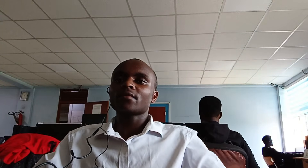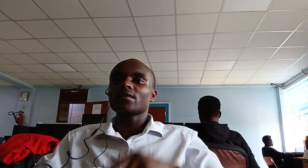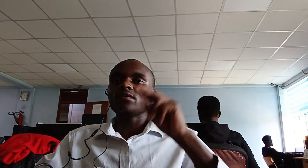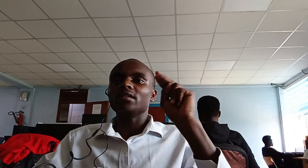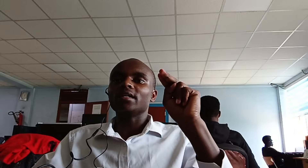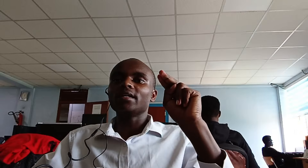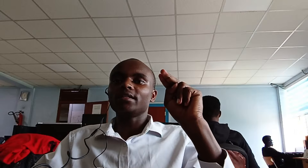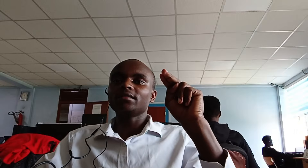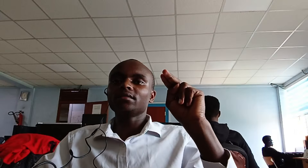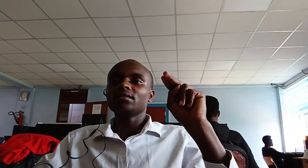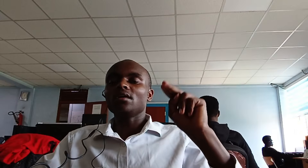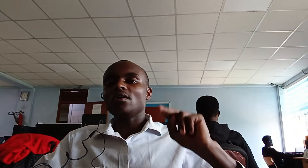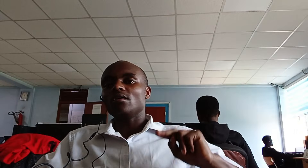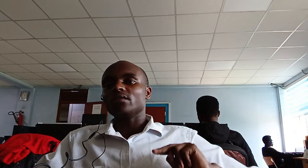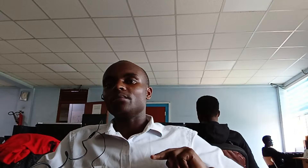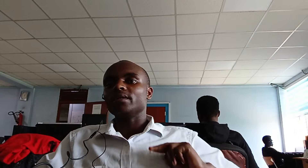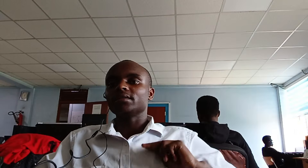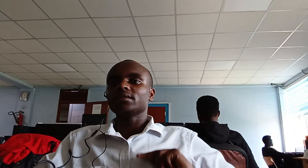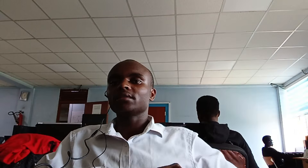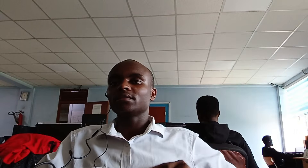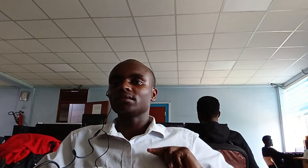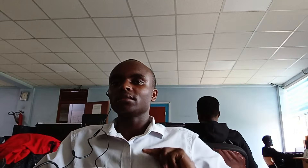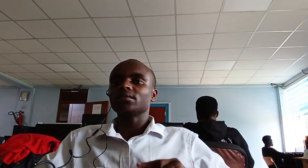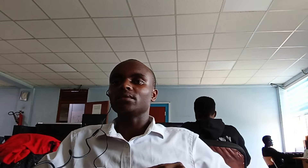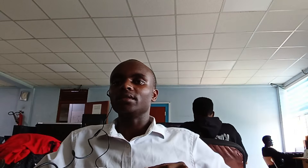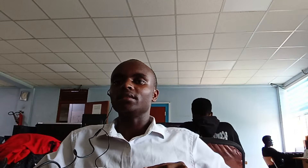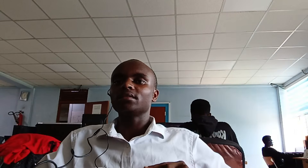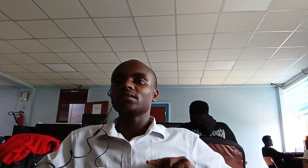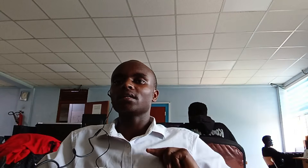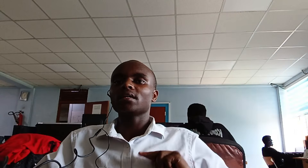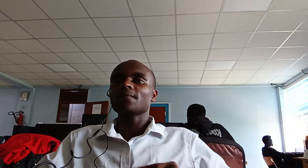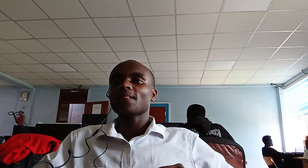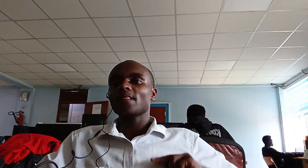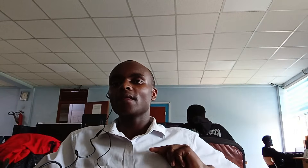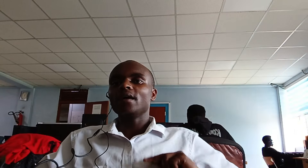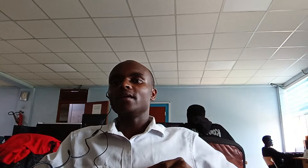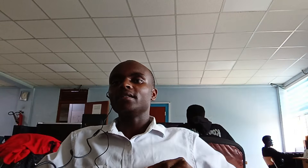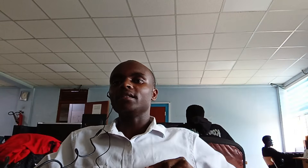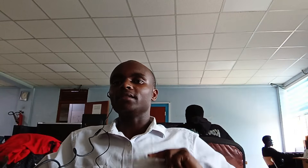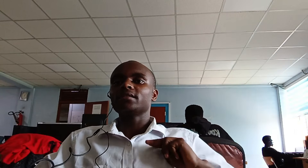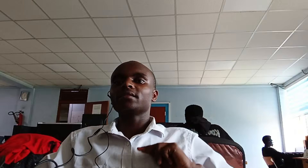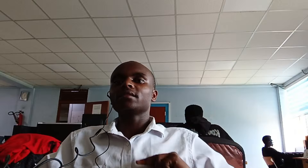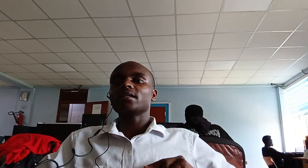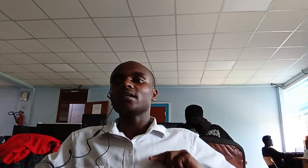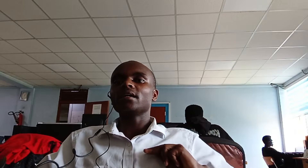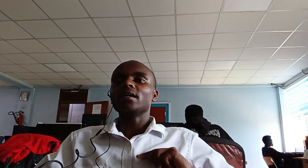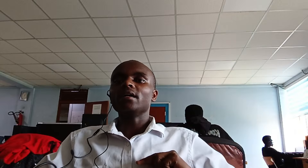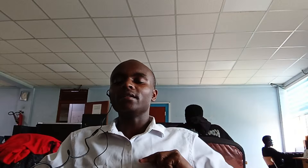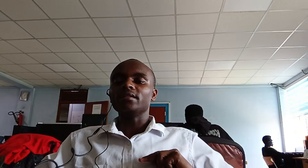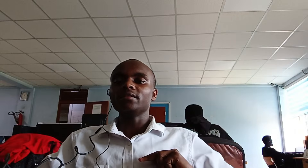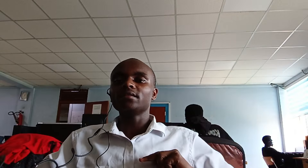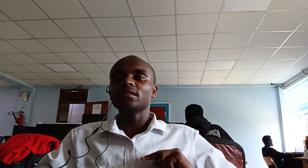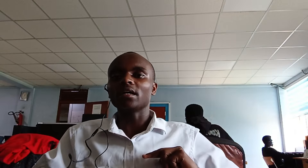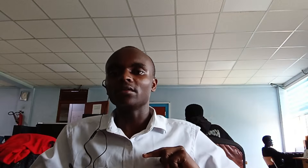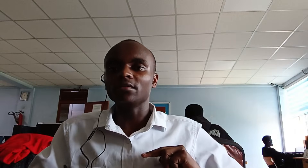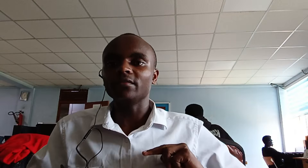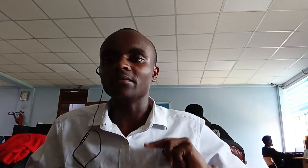letter N on the breast. So niece, niece. knees. I don't know if I'm